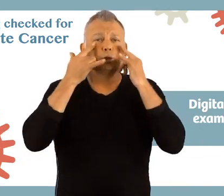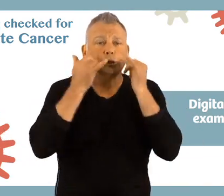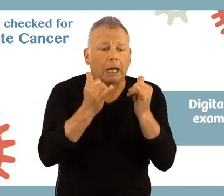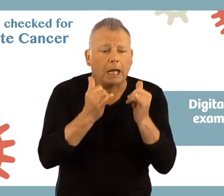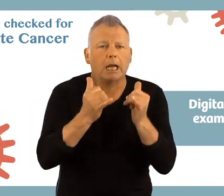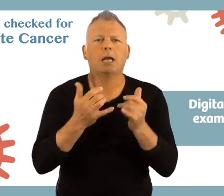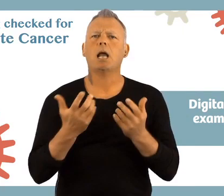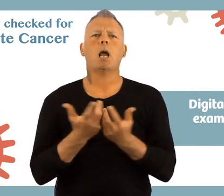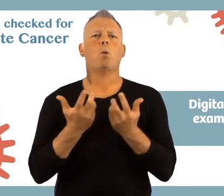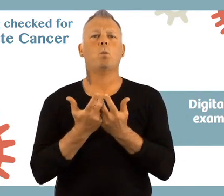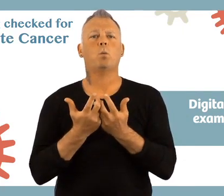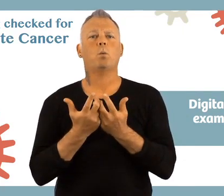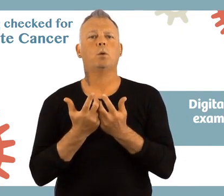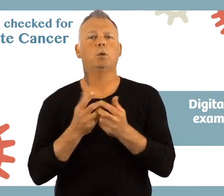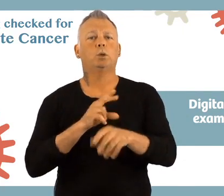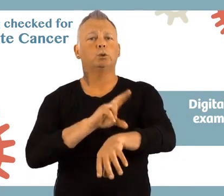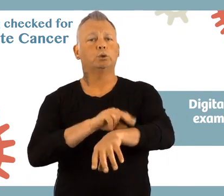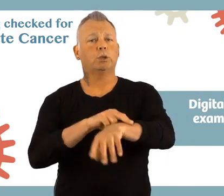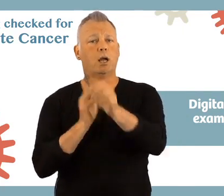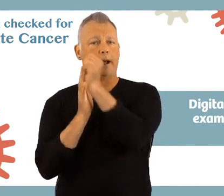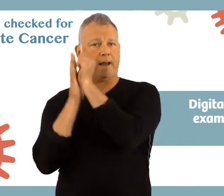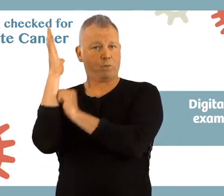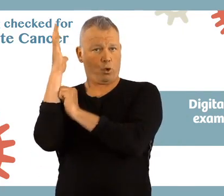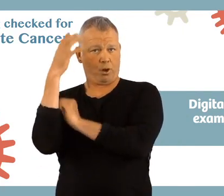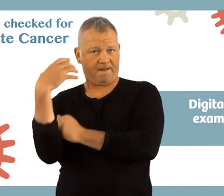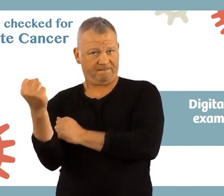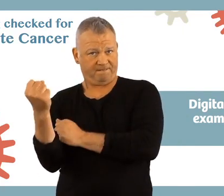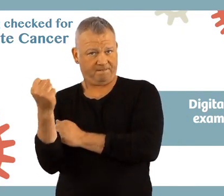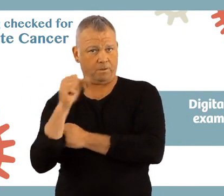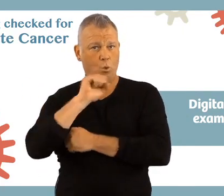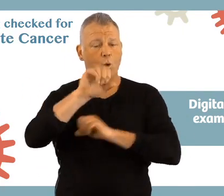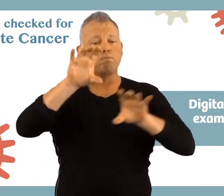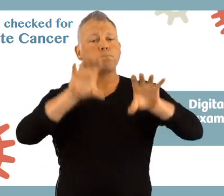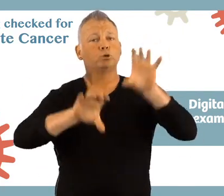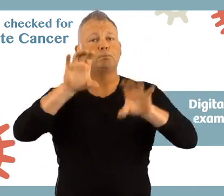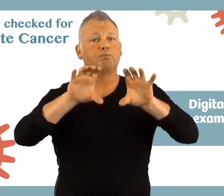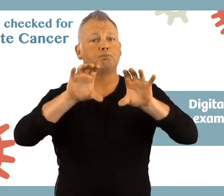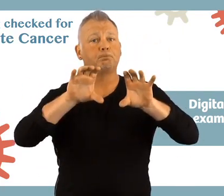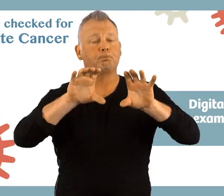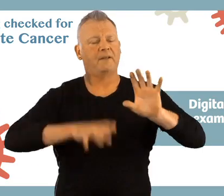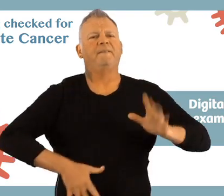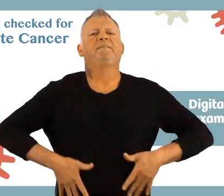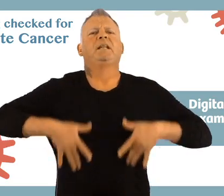to have prostate cancer if your prostate feels rough, hard, or irregular.